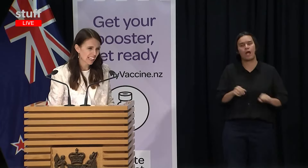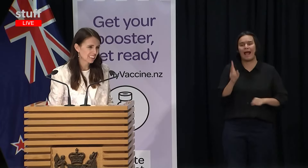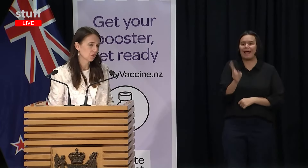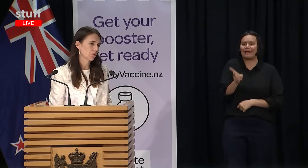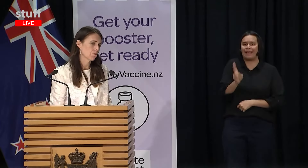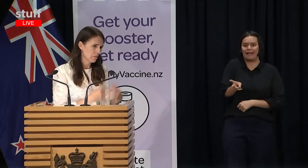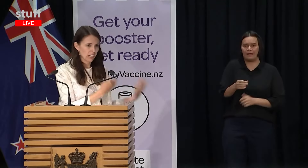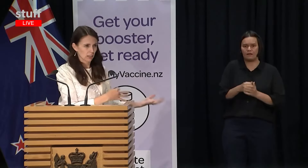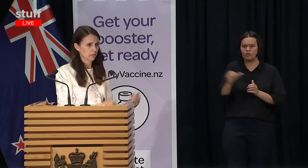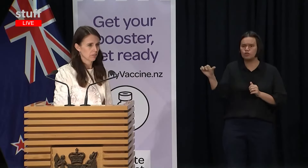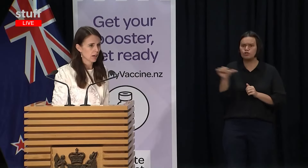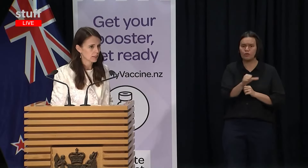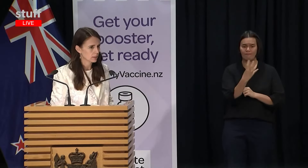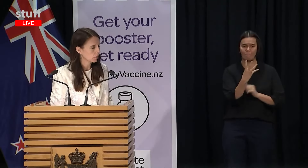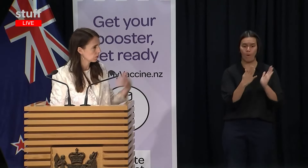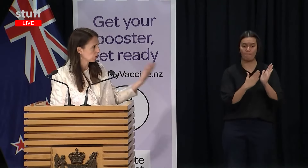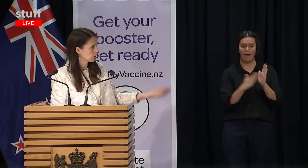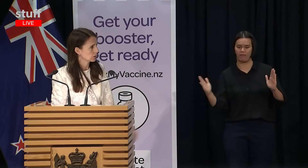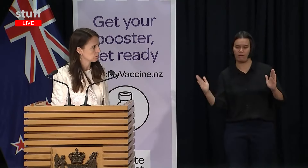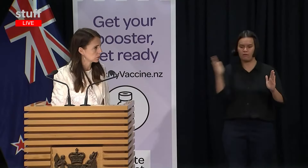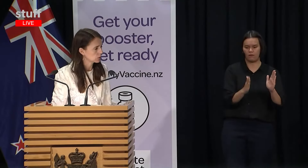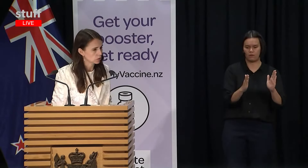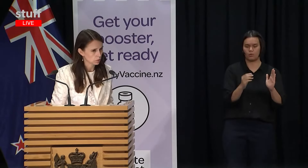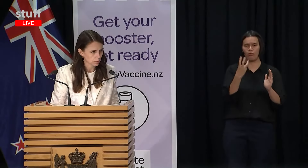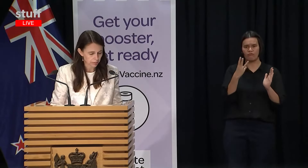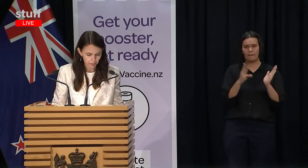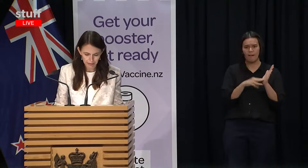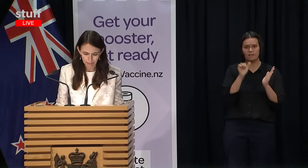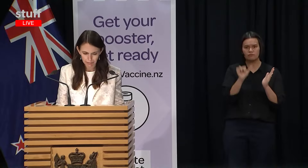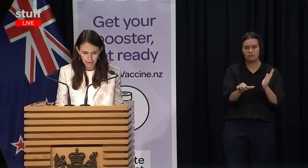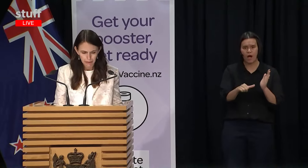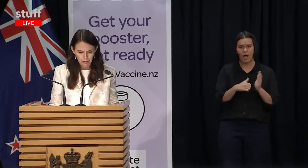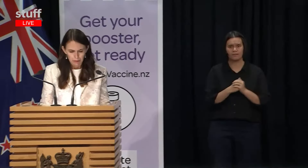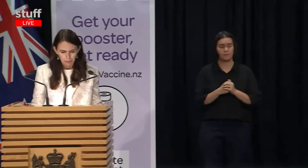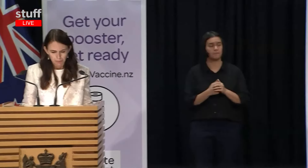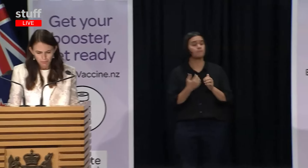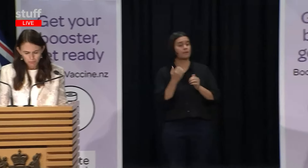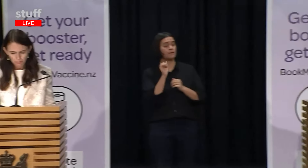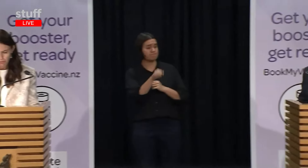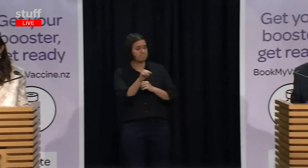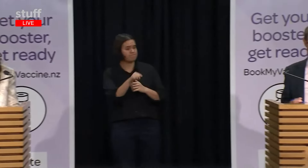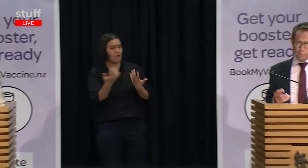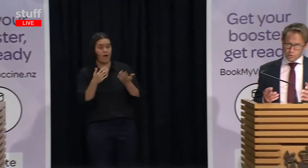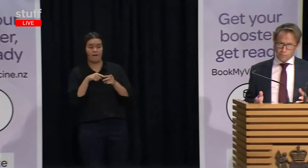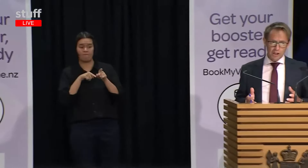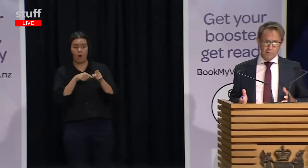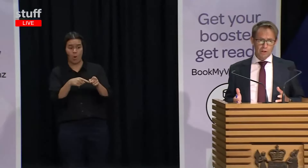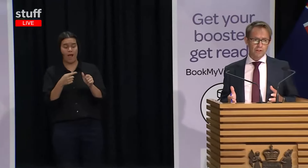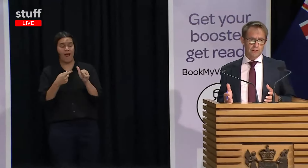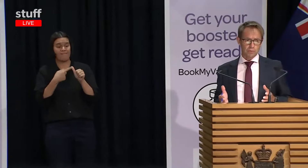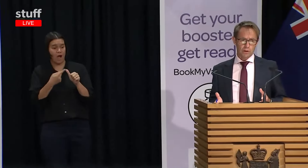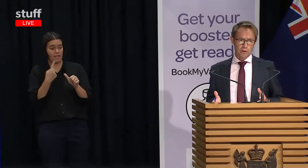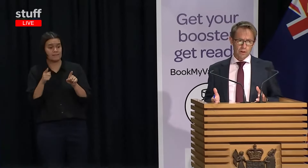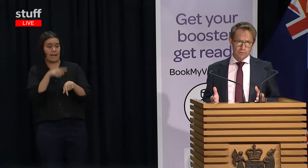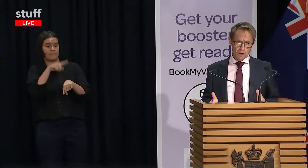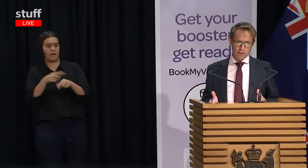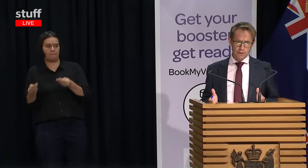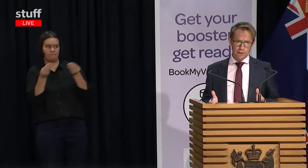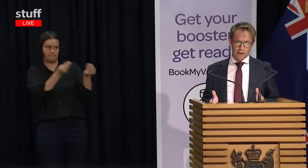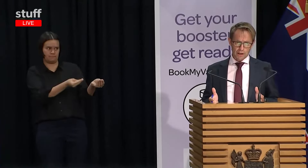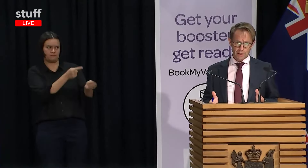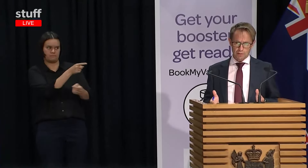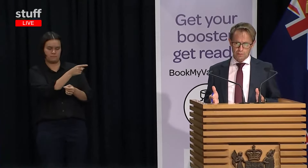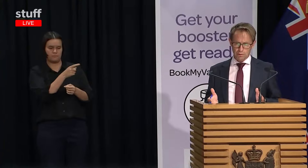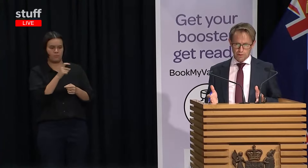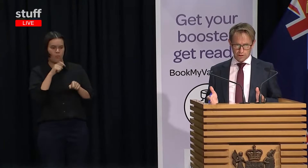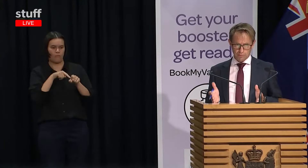we do based on medical advice. So I'll just turn to Dr. Bloomfield on that. Thanks, Prime Minister. First of all, one of the key reasons we